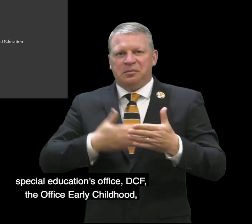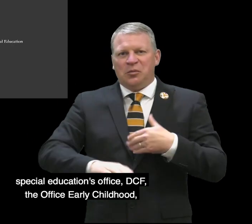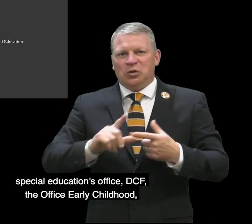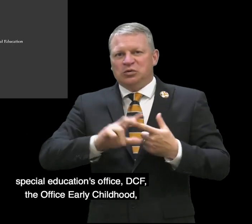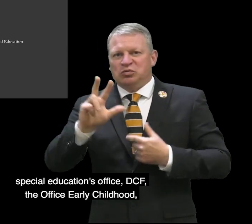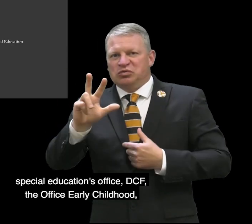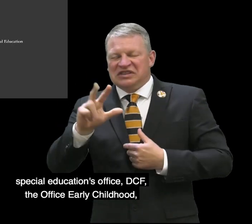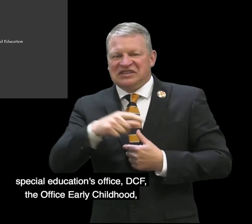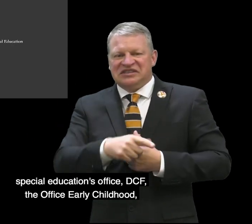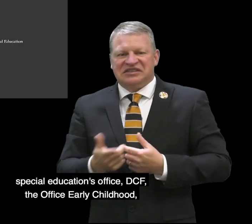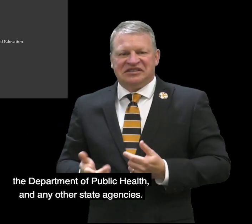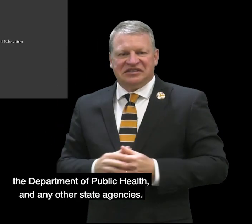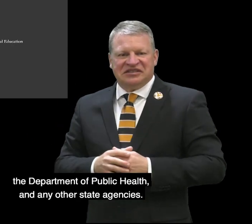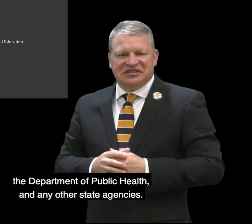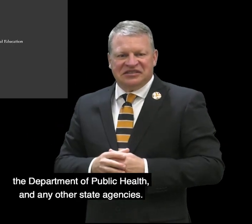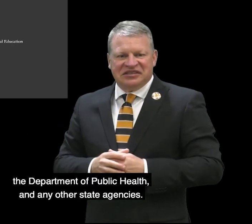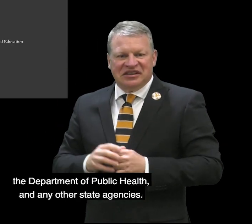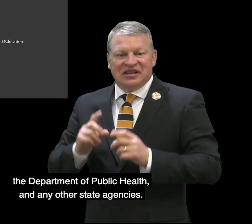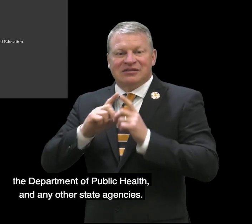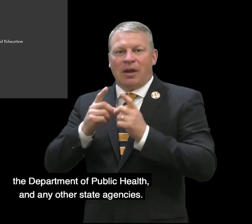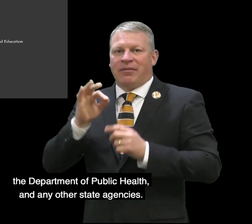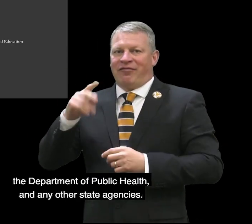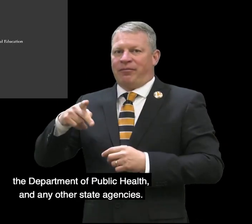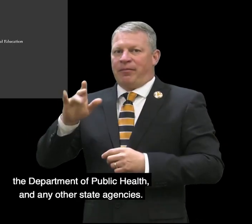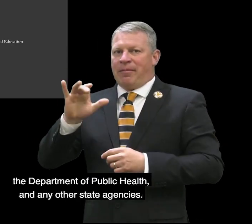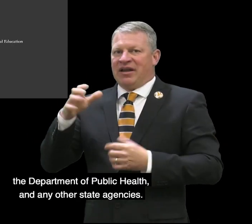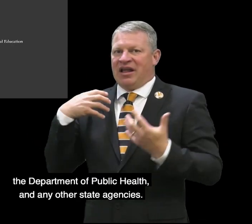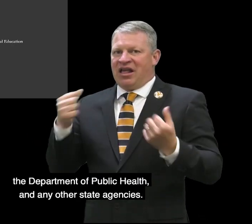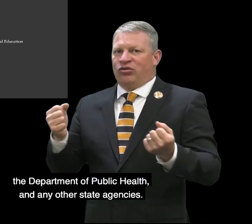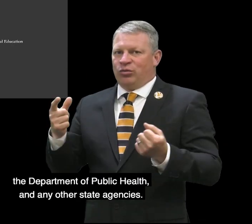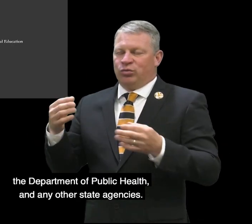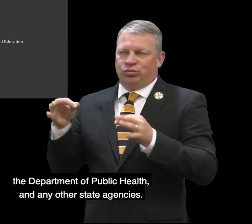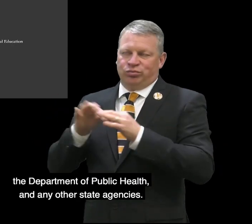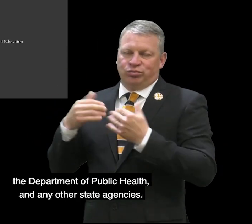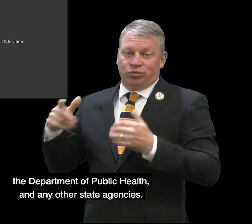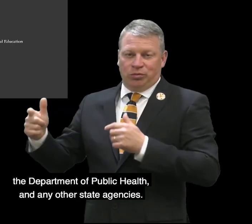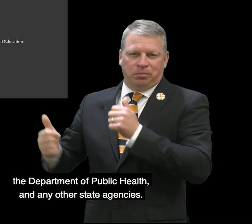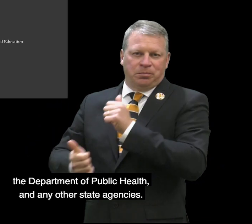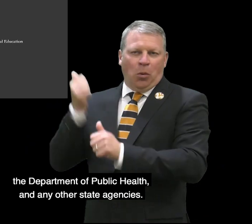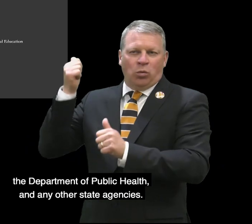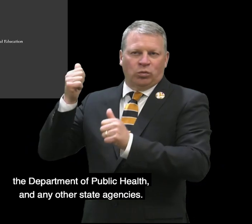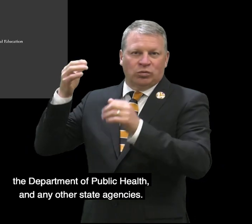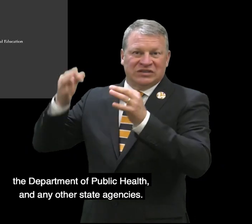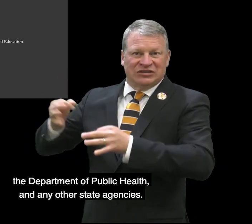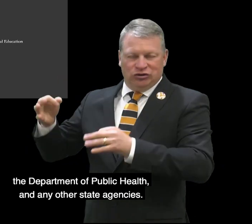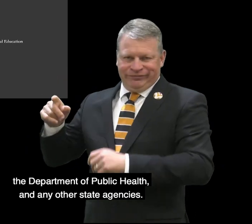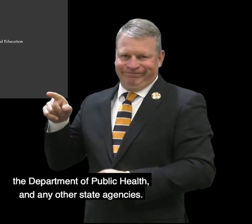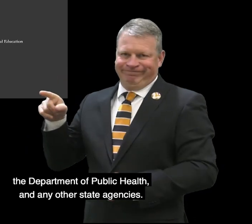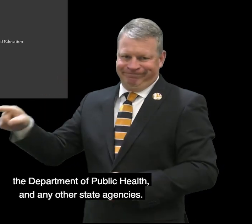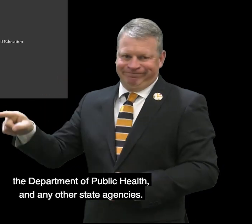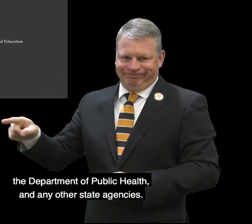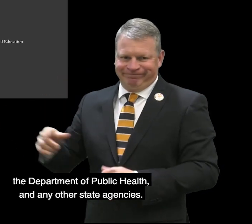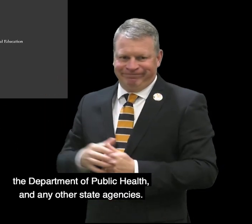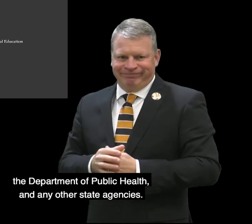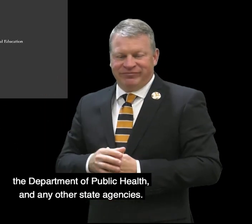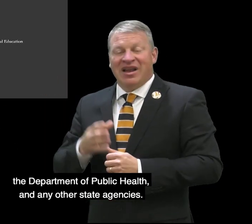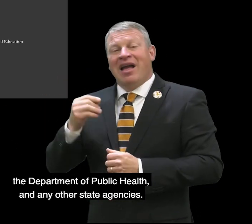DCF, the Office of Early Childhood, the Department of Public Health, and any other